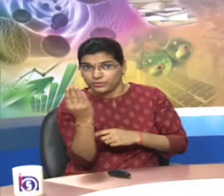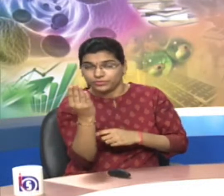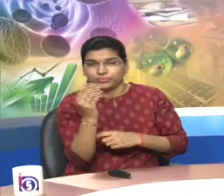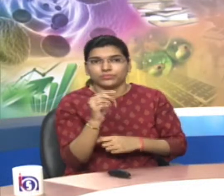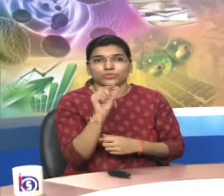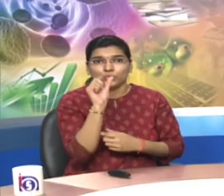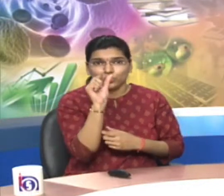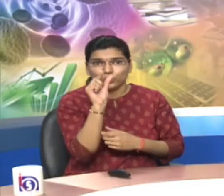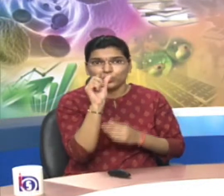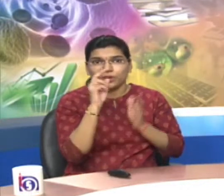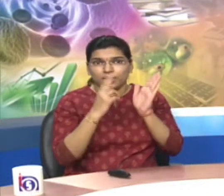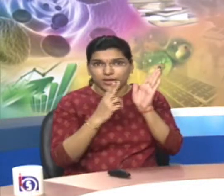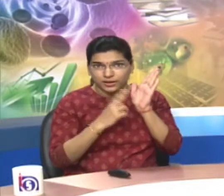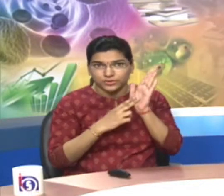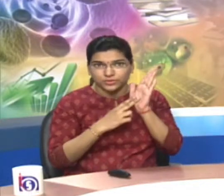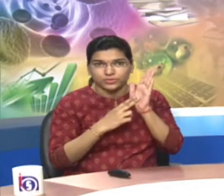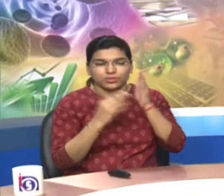secretly hiding that.